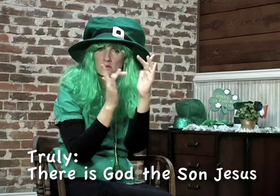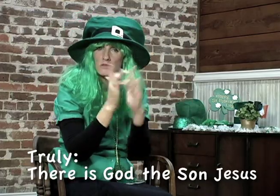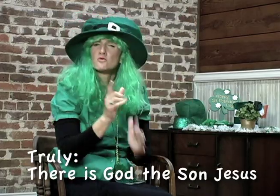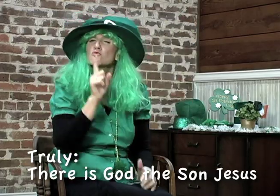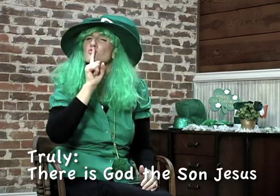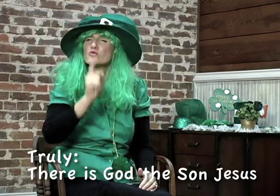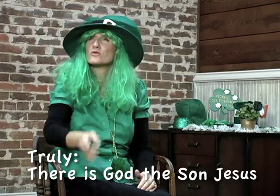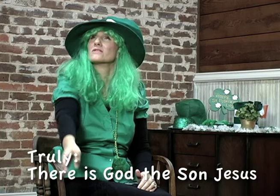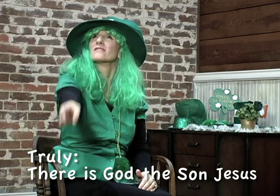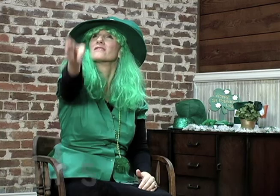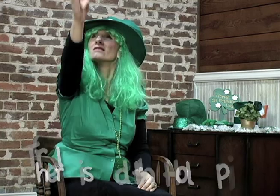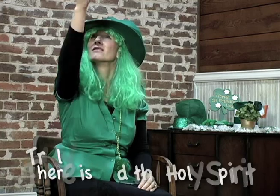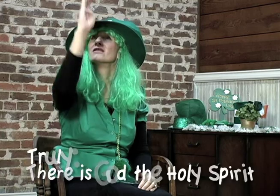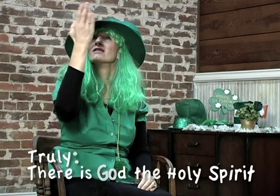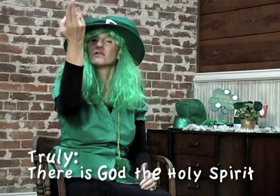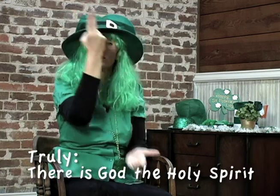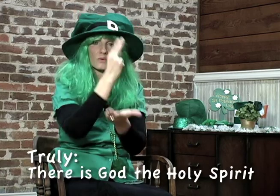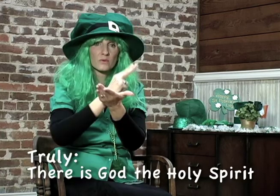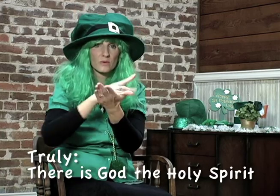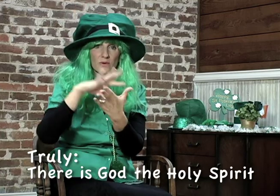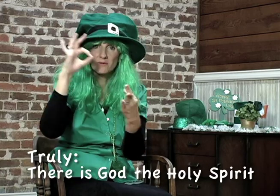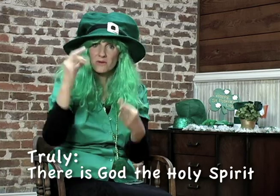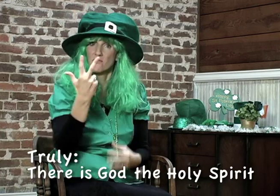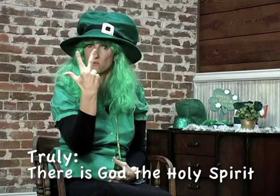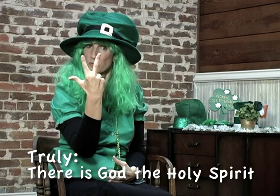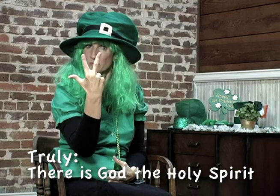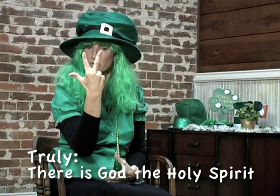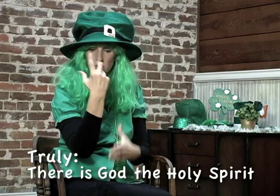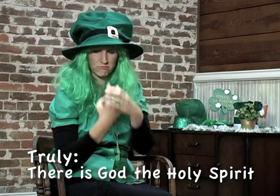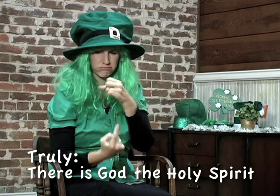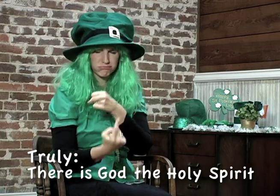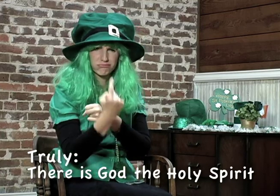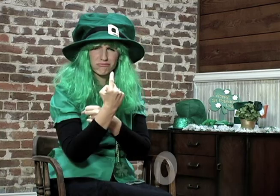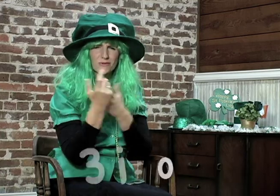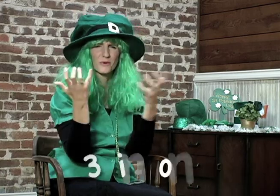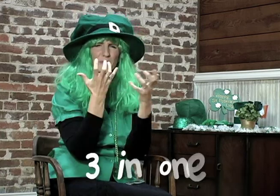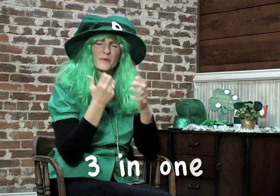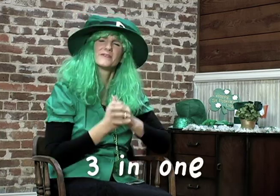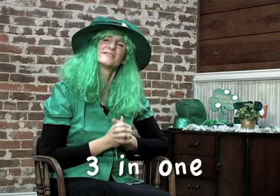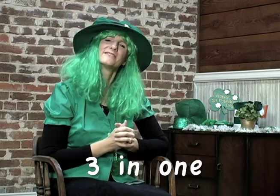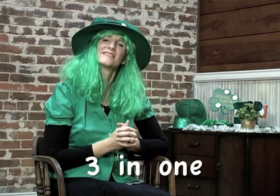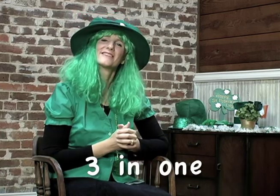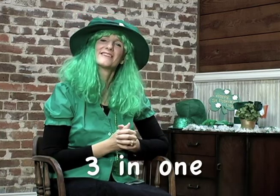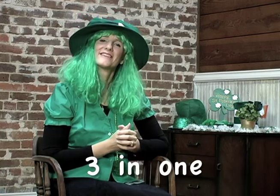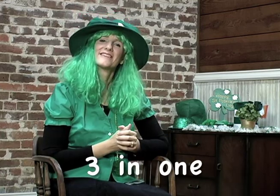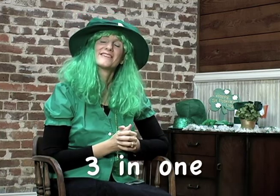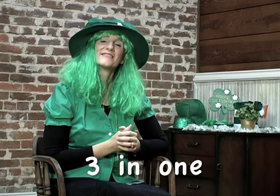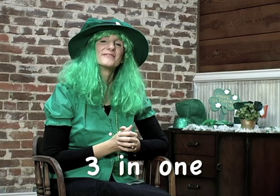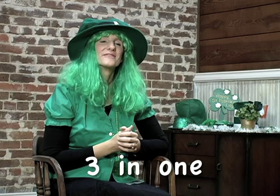the Son, Jesus, who's truly God, and God the Holy Spirit, who's truly God, three in one.